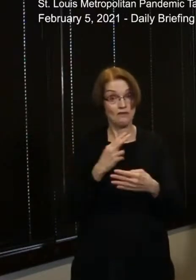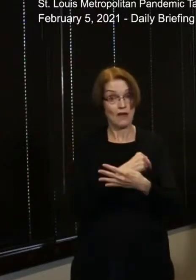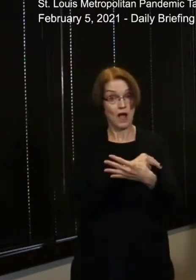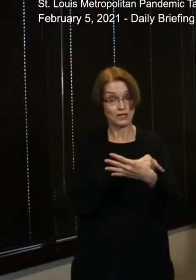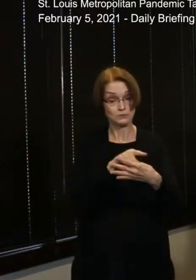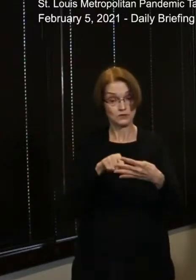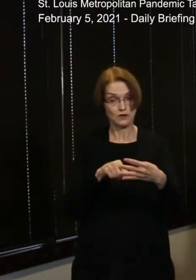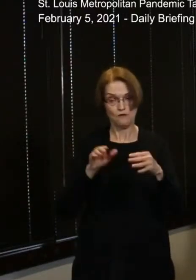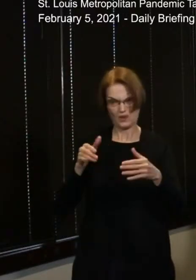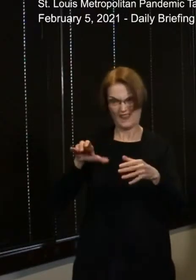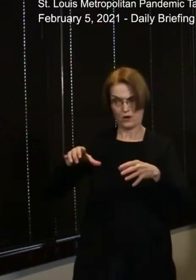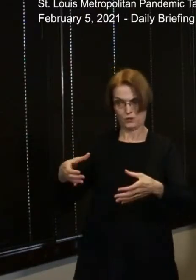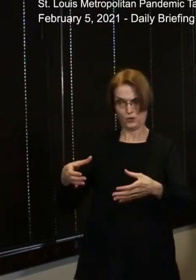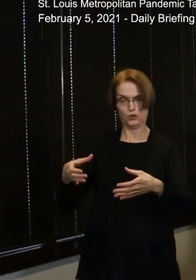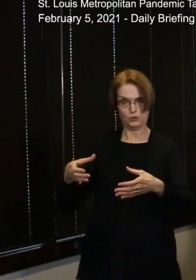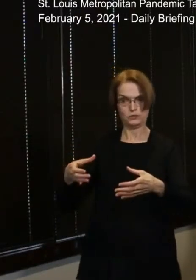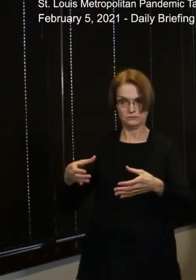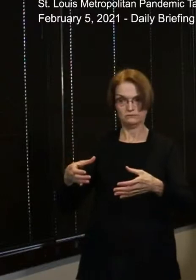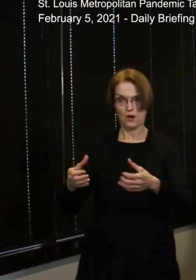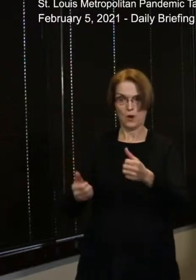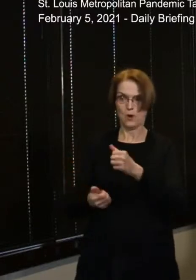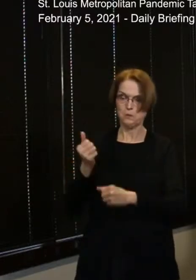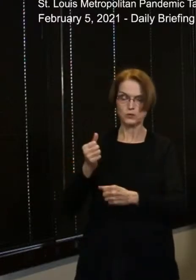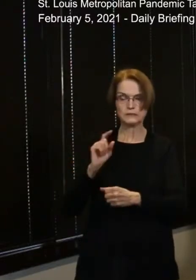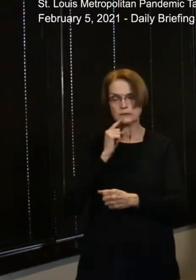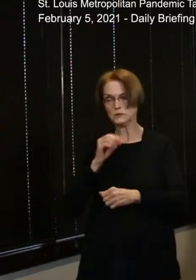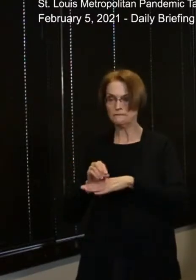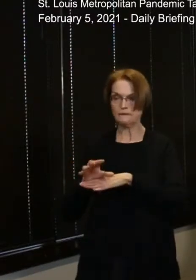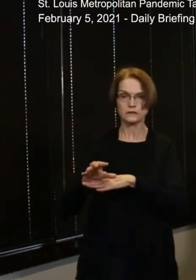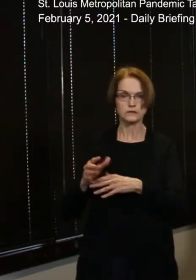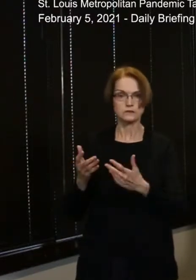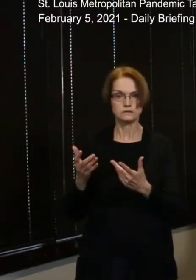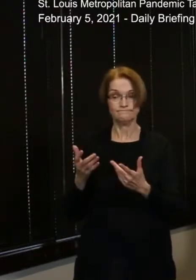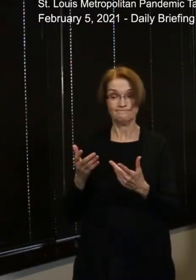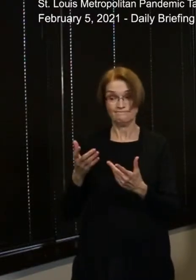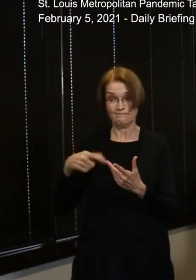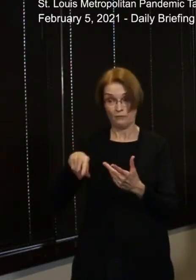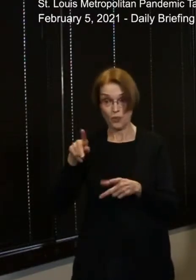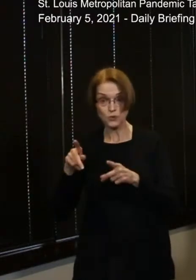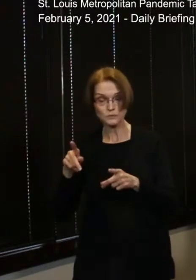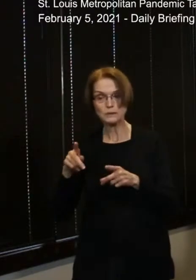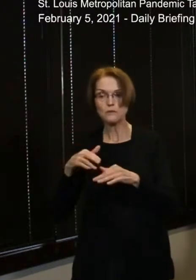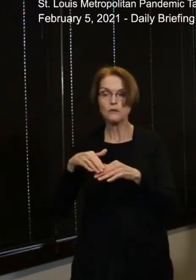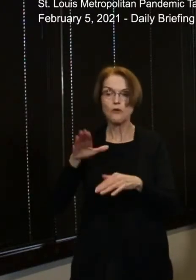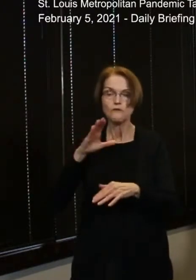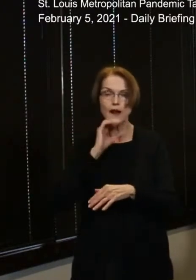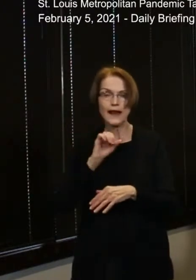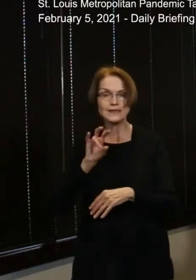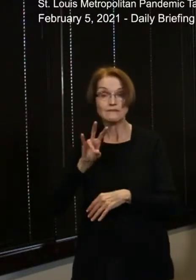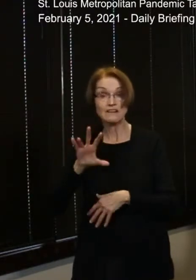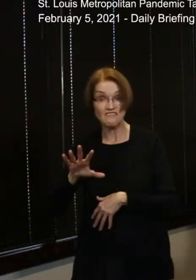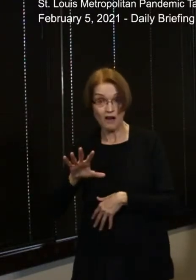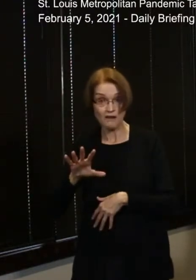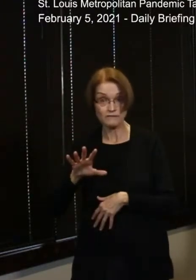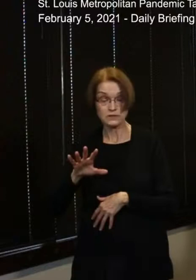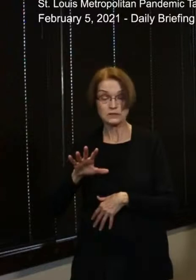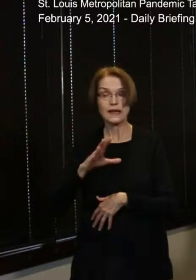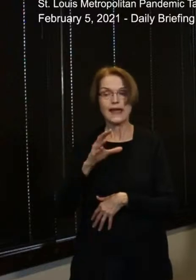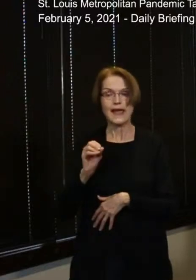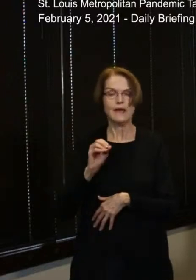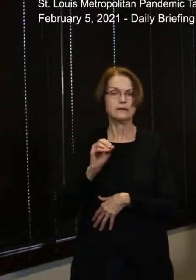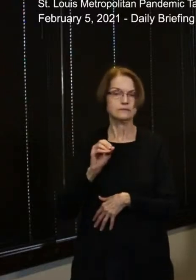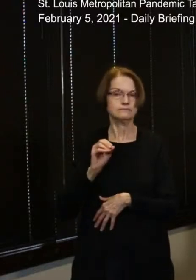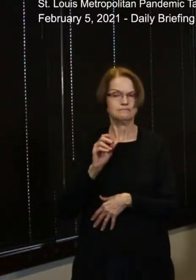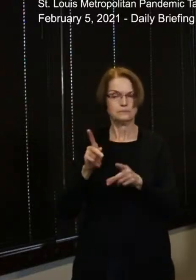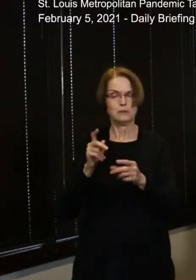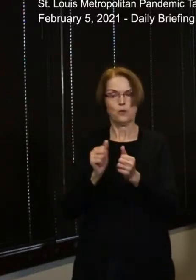those populations that it's going to affect most. And that includes those persons greater than 75 years old and